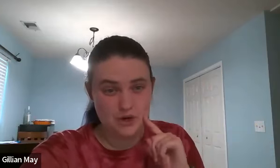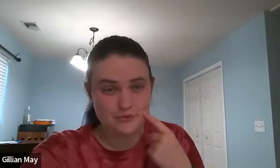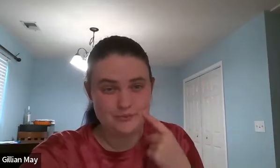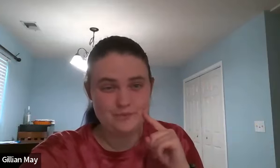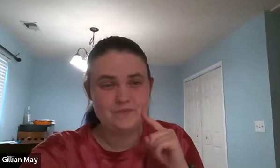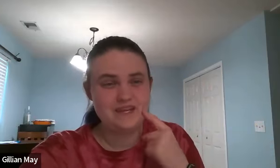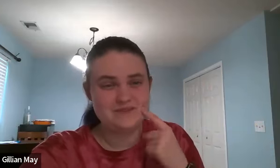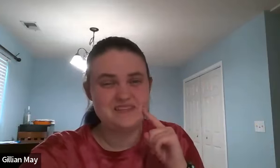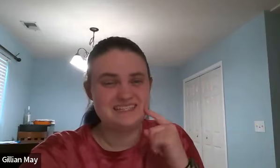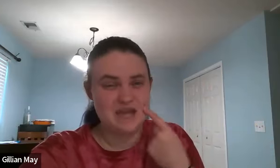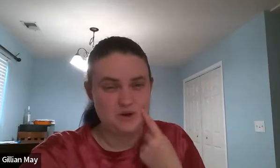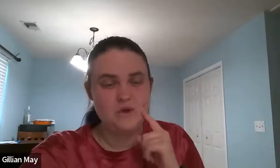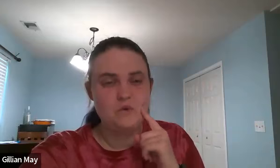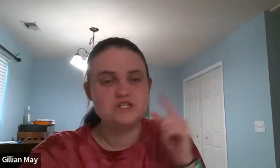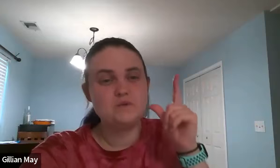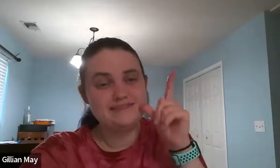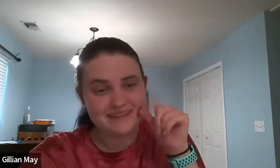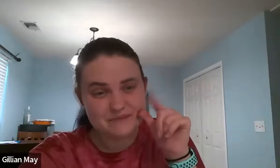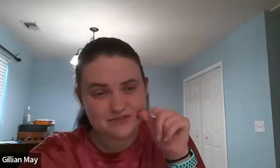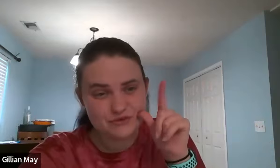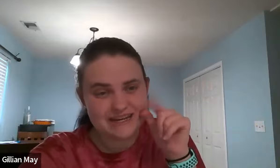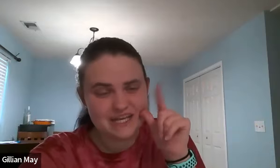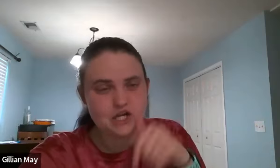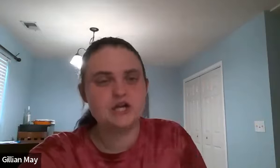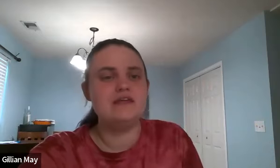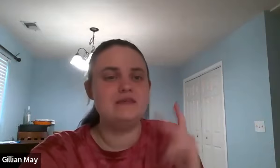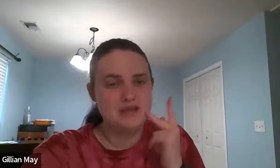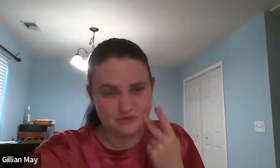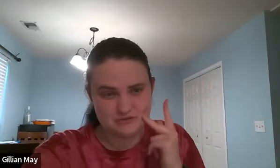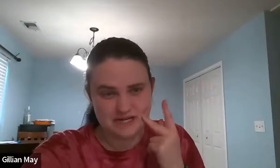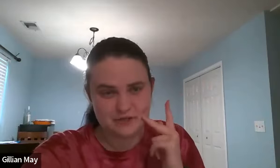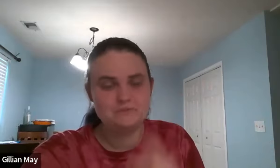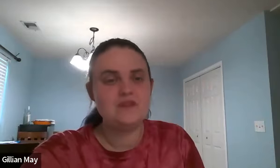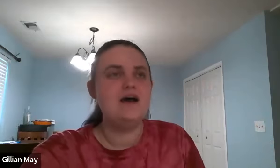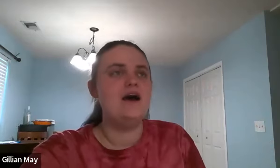sour. Like if something is sour, which is why lemon's right here and then pickles are right here.